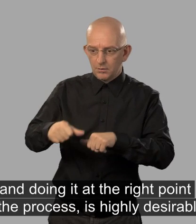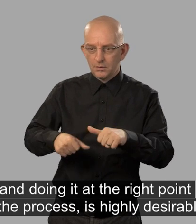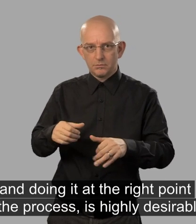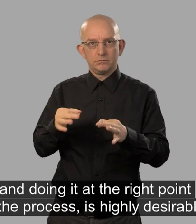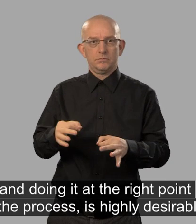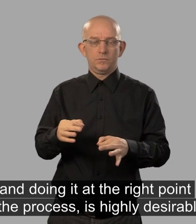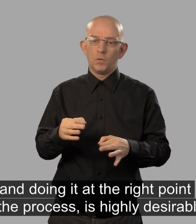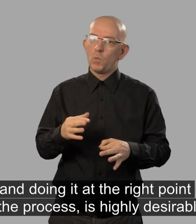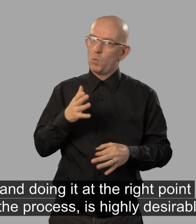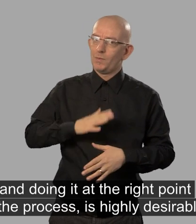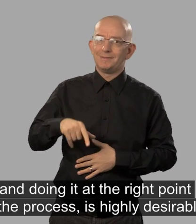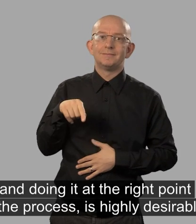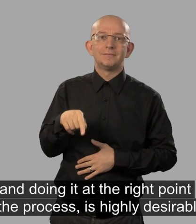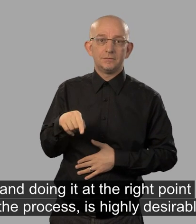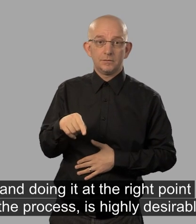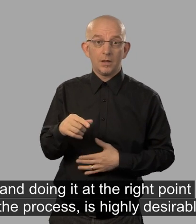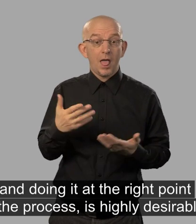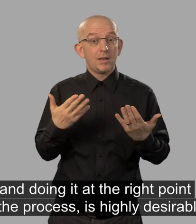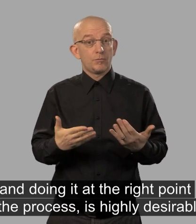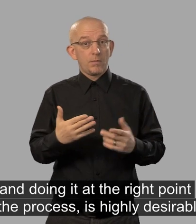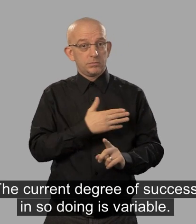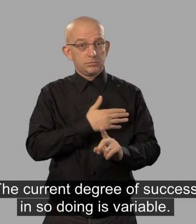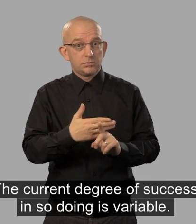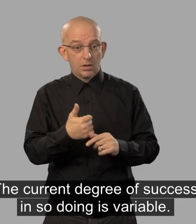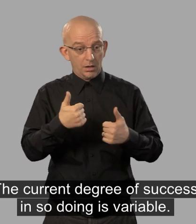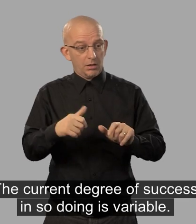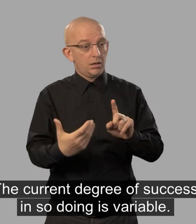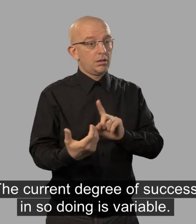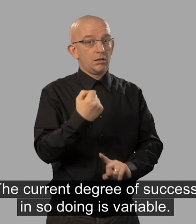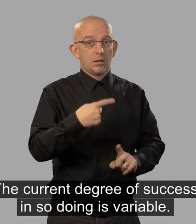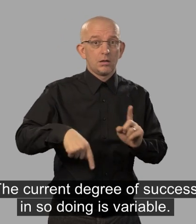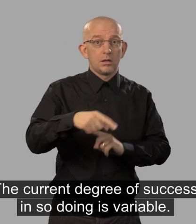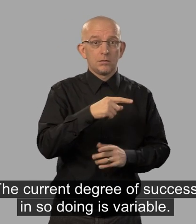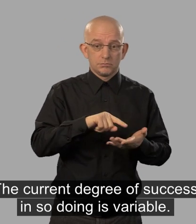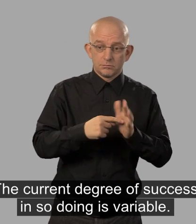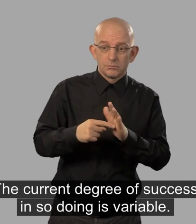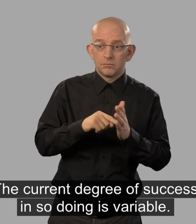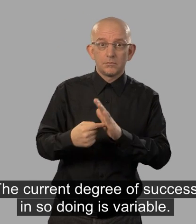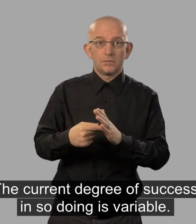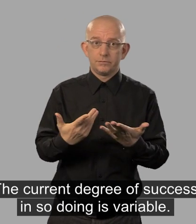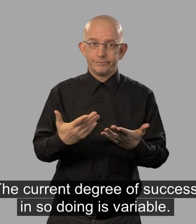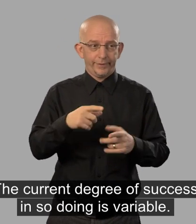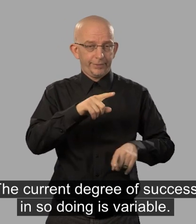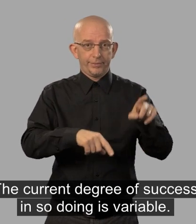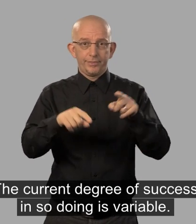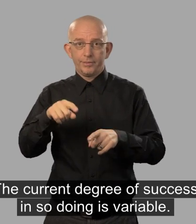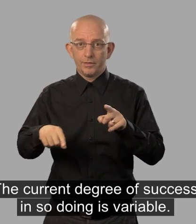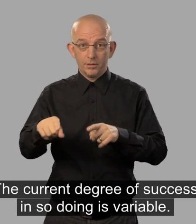in the process is highly desirable. The current degree of success in so doing is